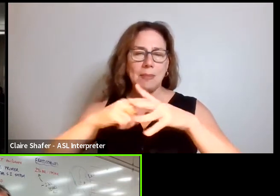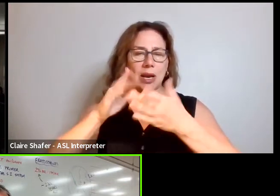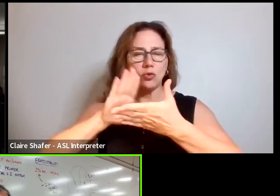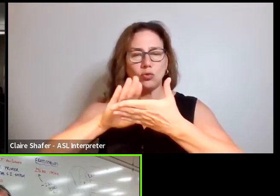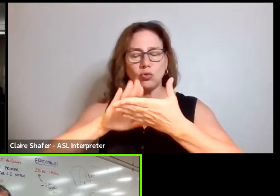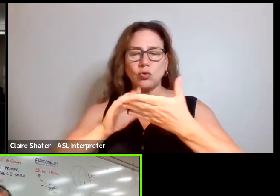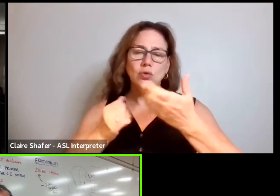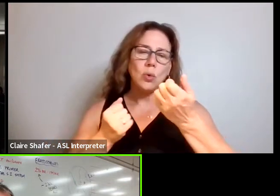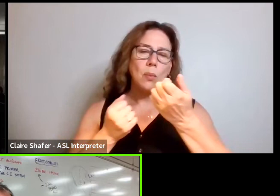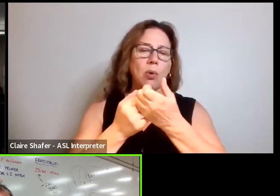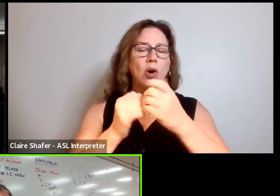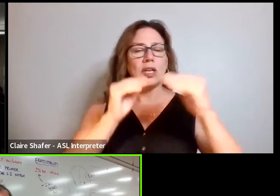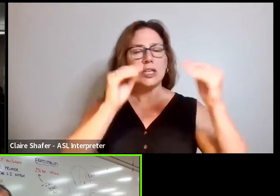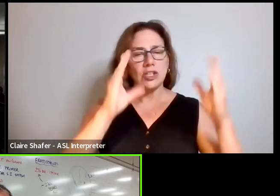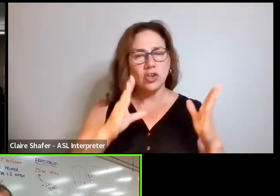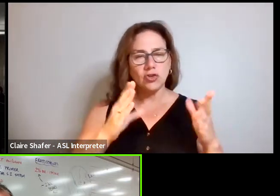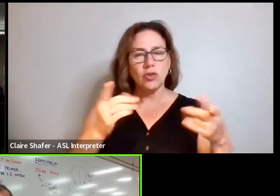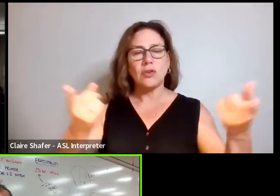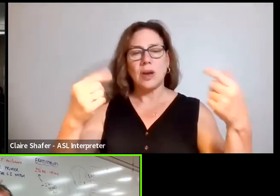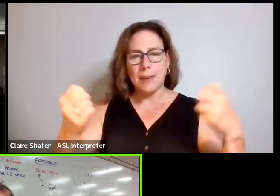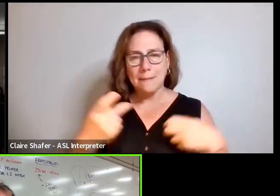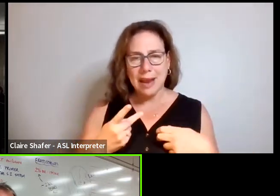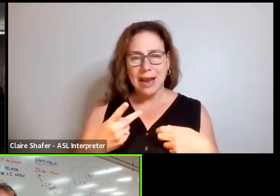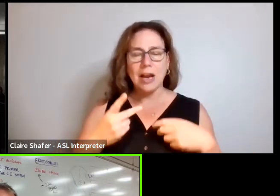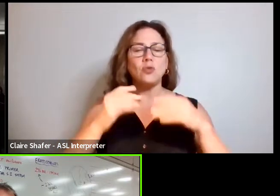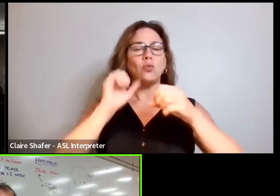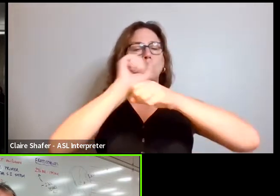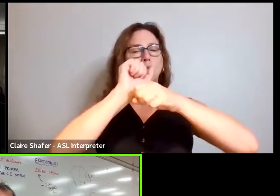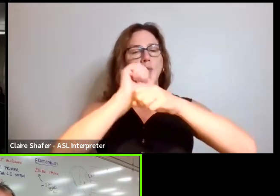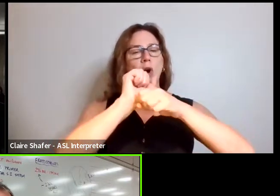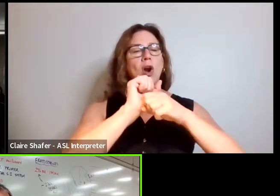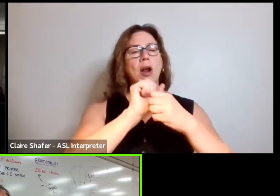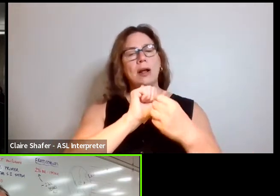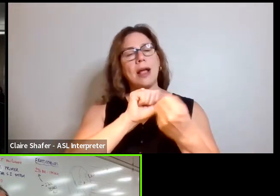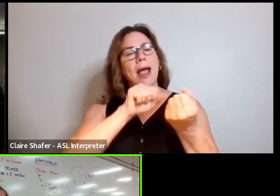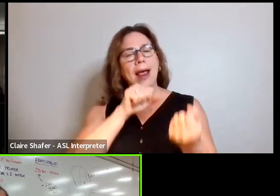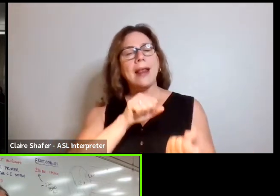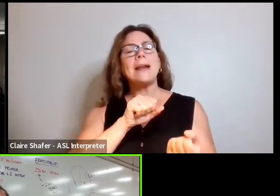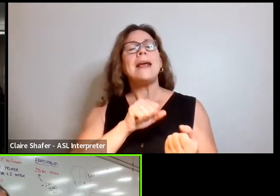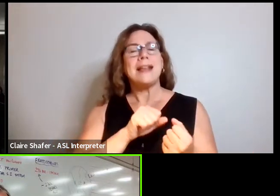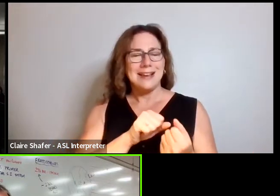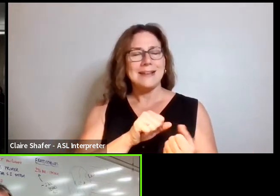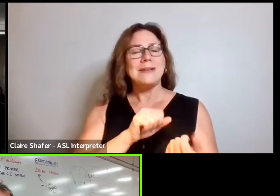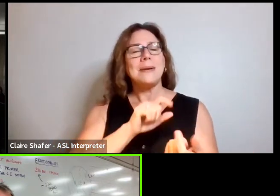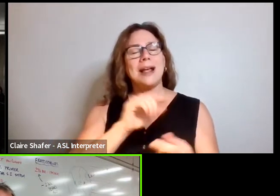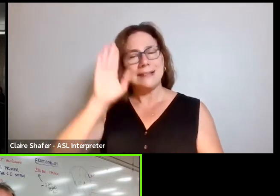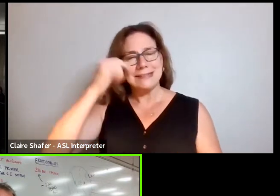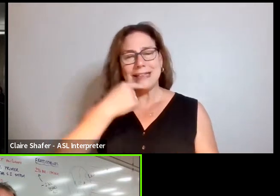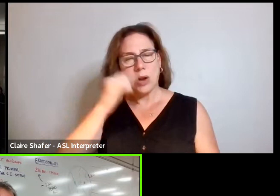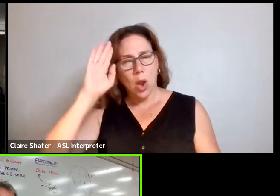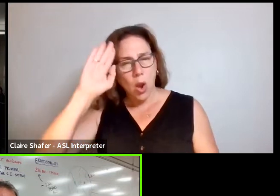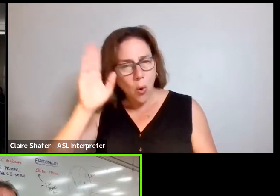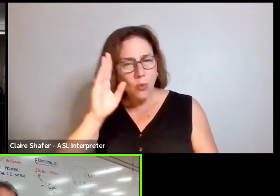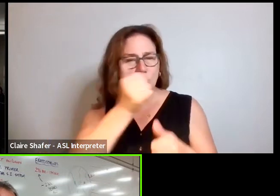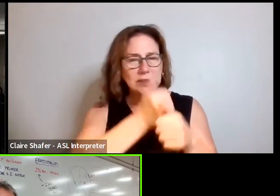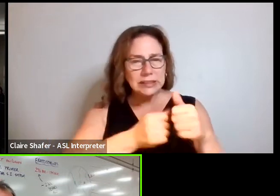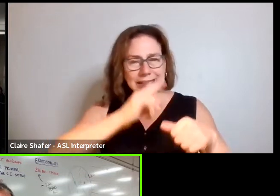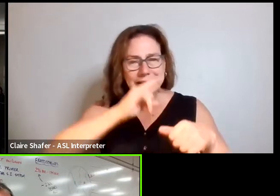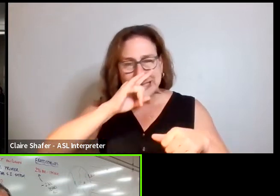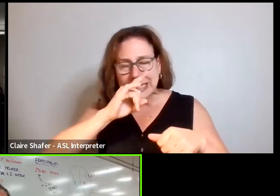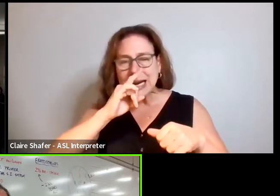support the teachers returning to work and meeting kids and facilitating a